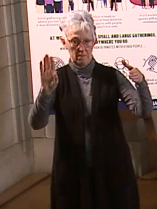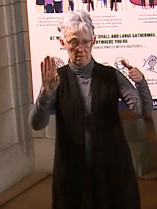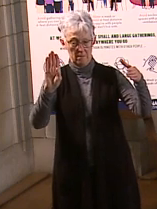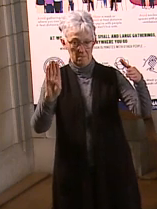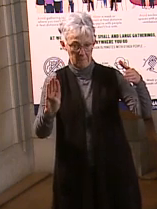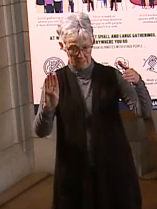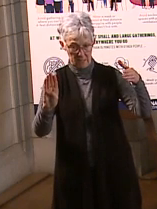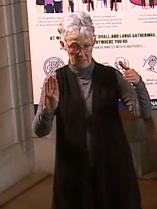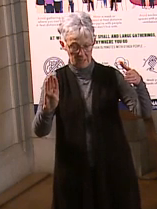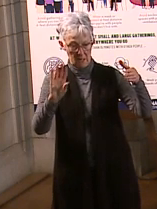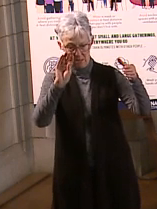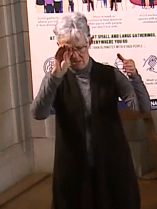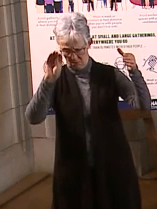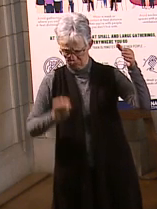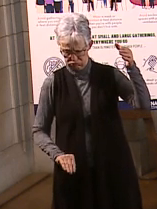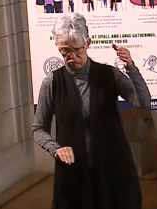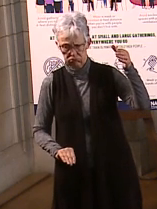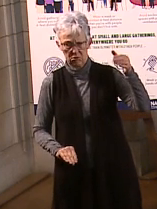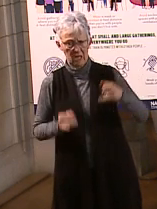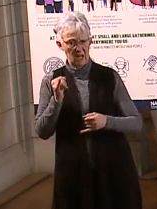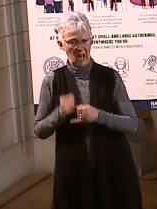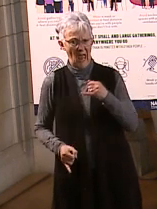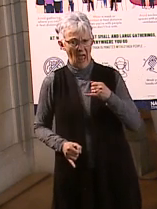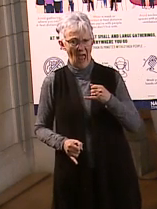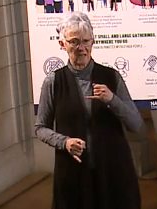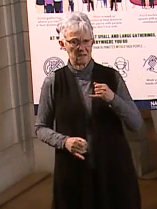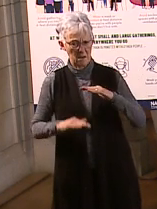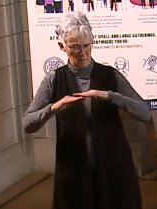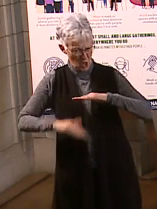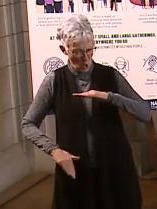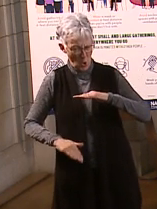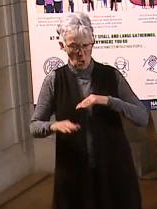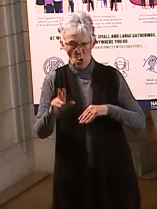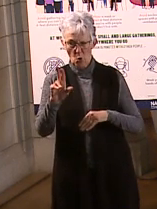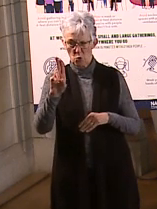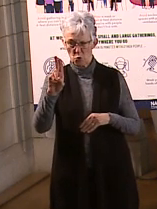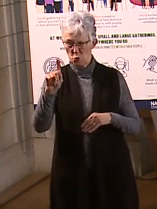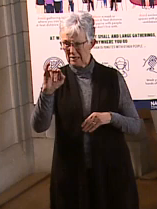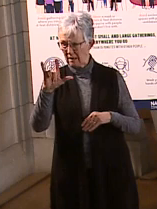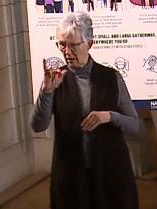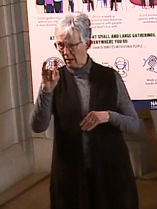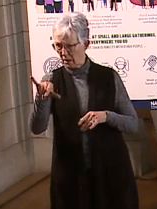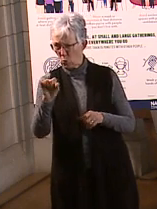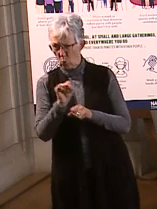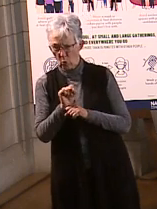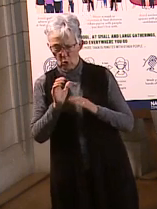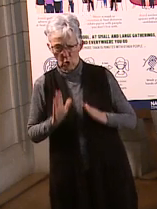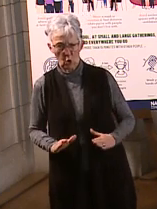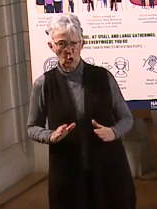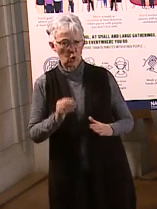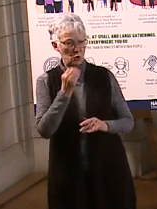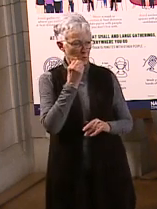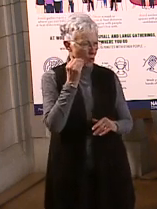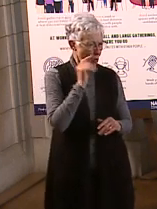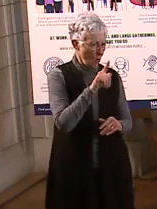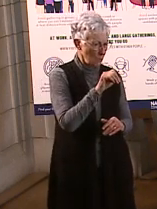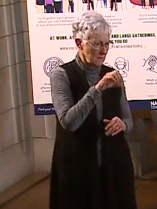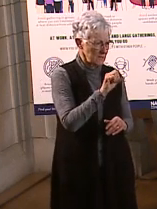1, below the utility workers, first responders, homeless shelters, corrections workers, and so forth. And I think I explained, again, those